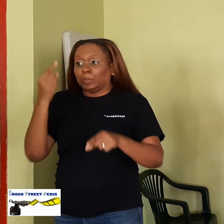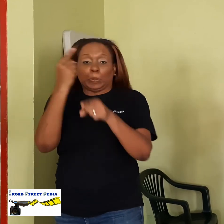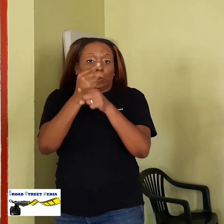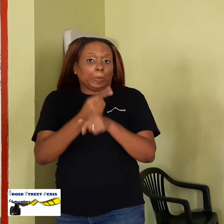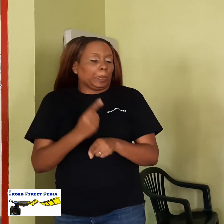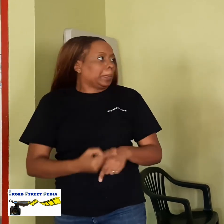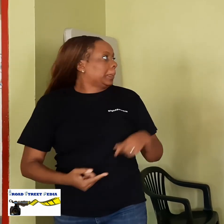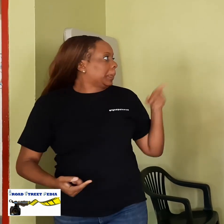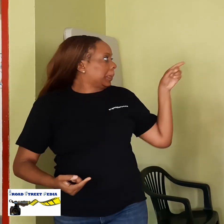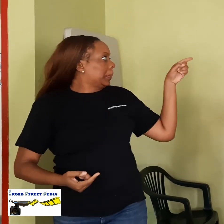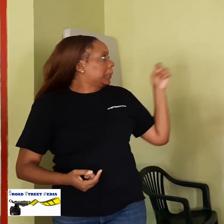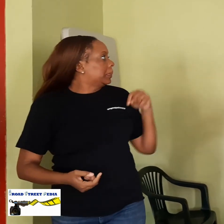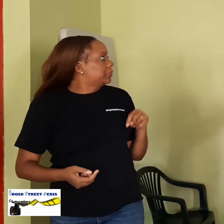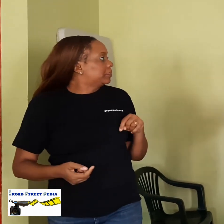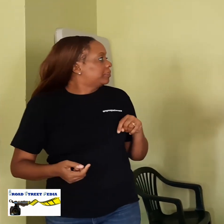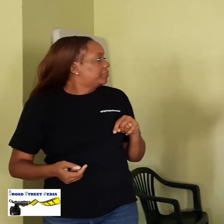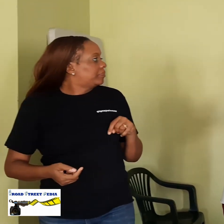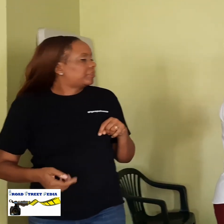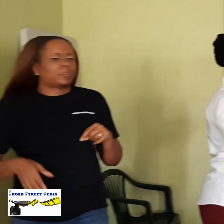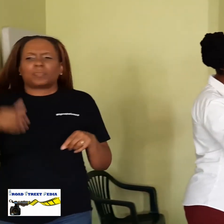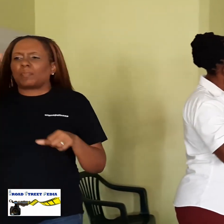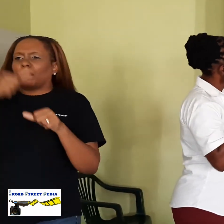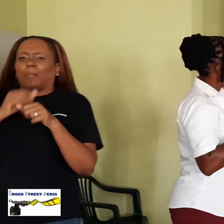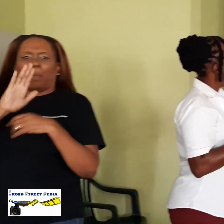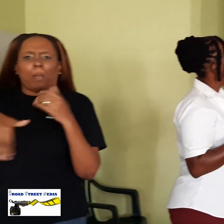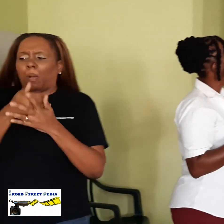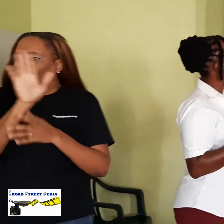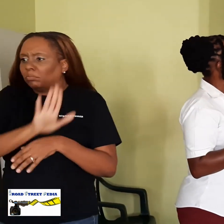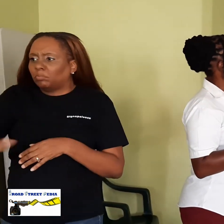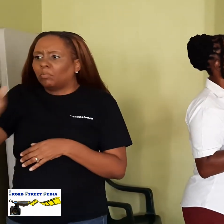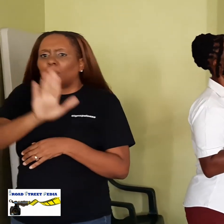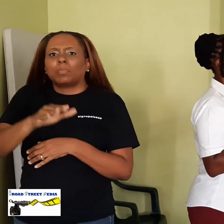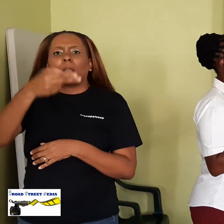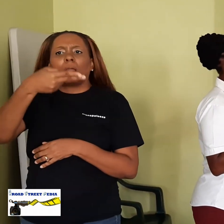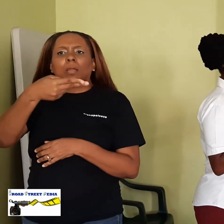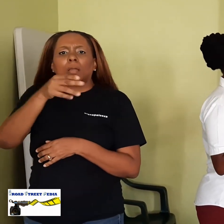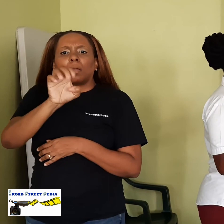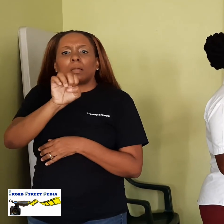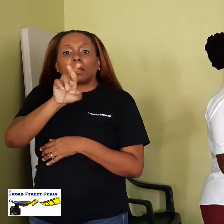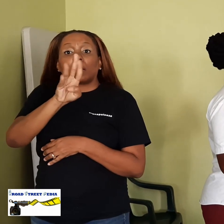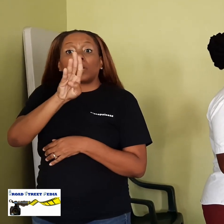a scissors. Remember, chive,